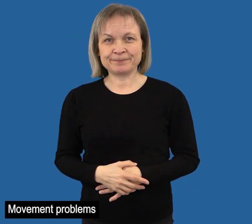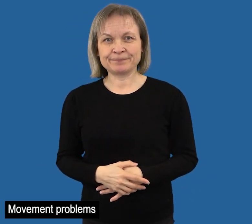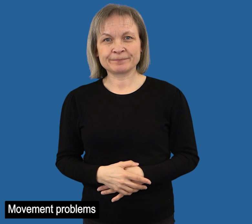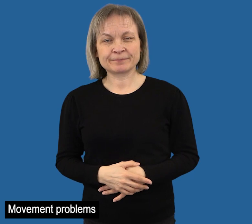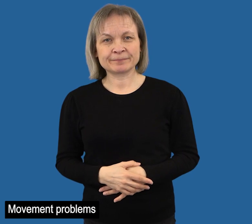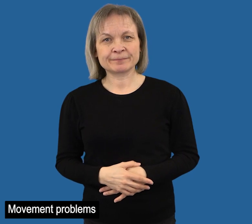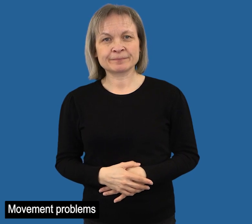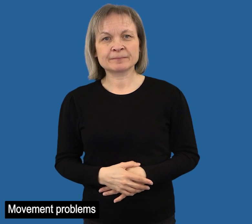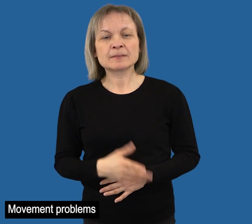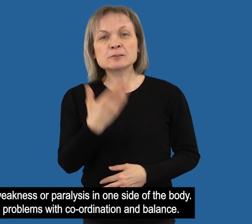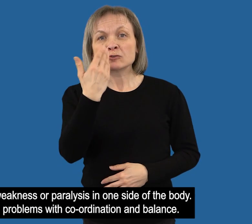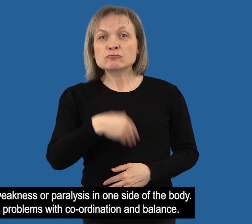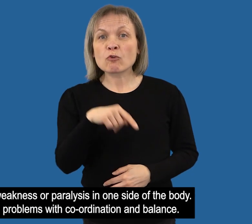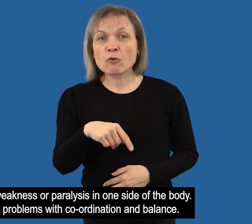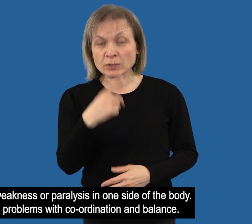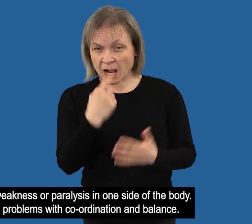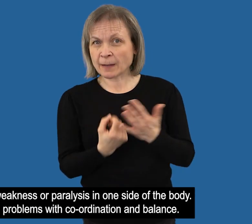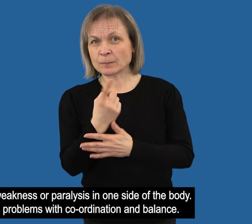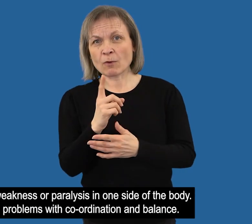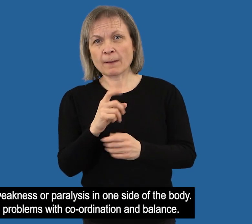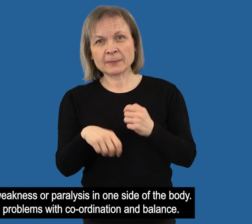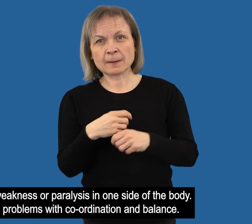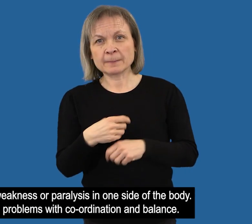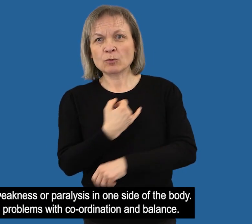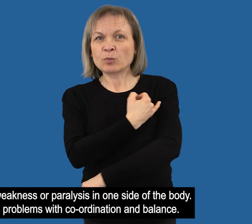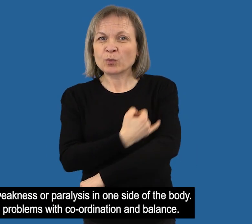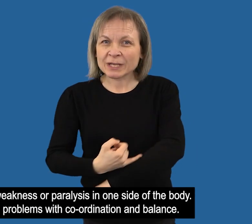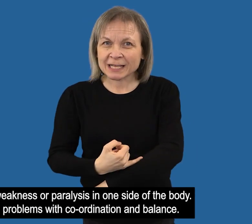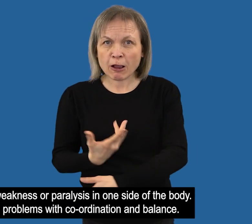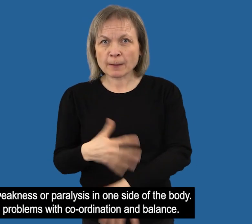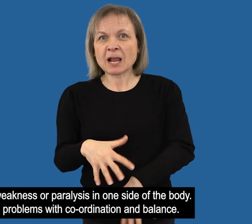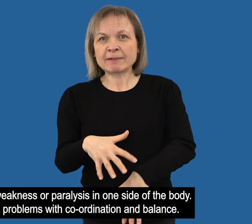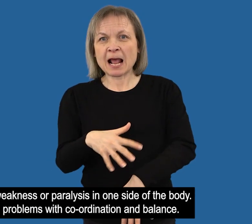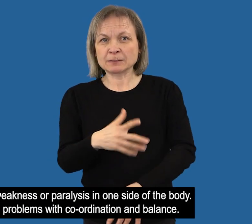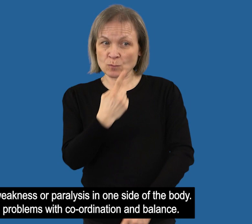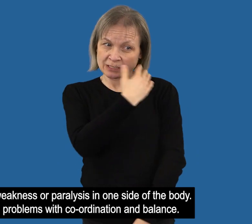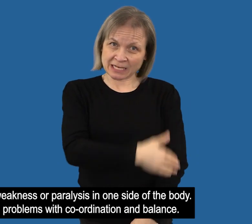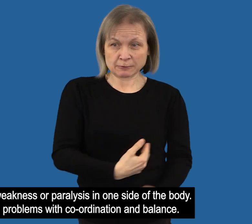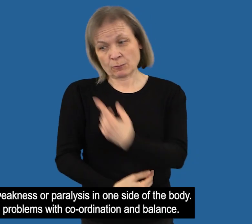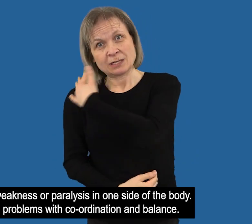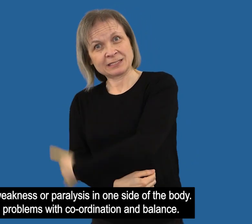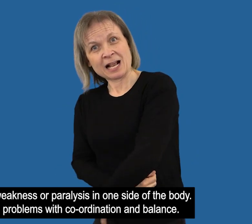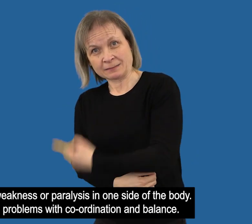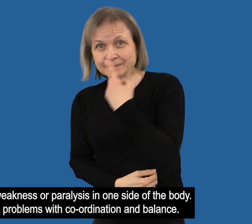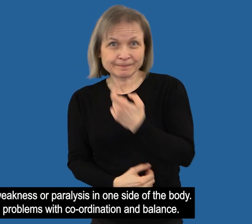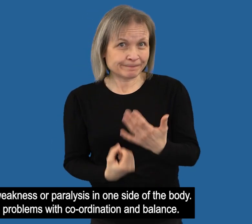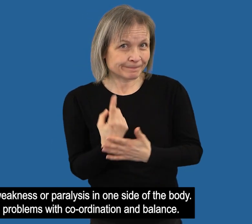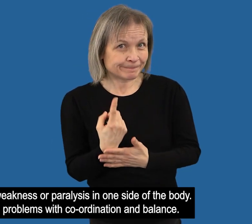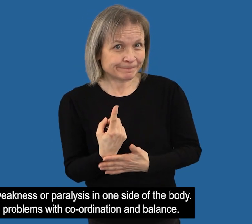movement problems. Strokes can cause weakness or paralysis in one side of the body. This can result in